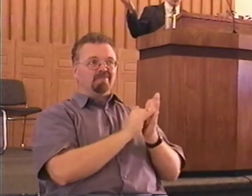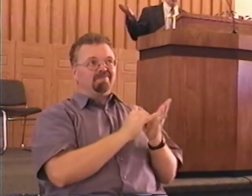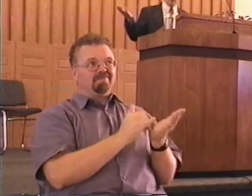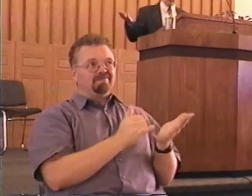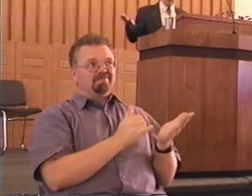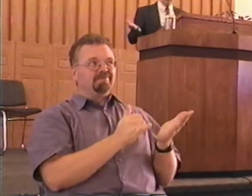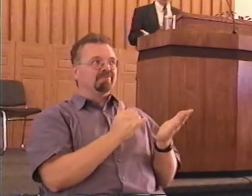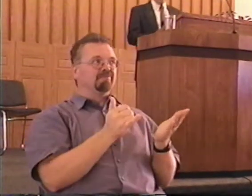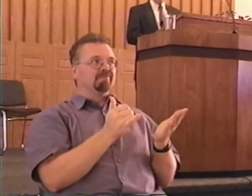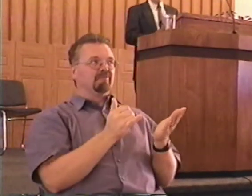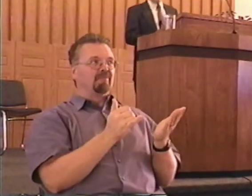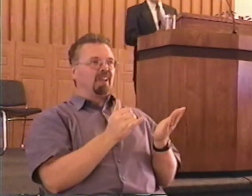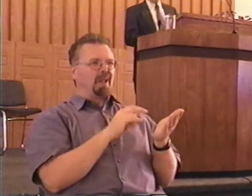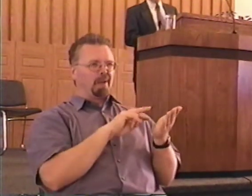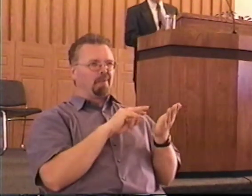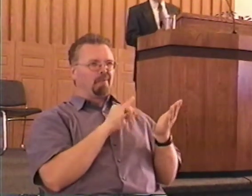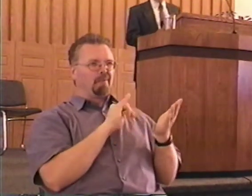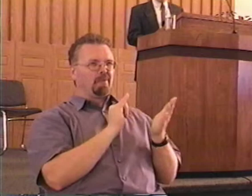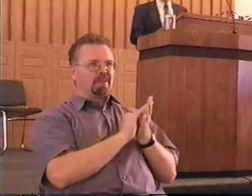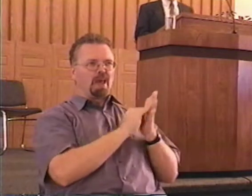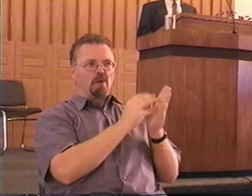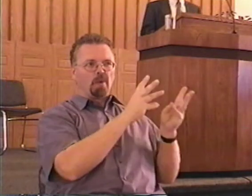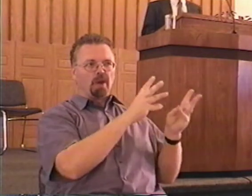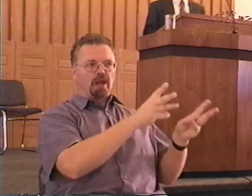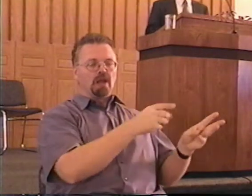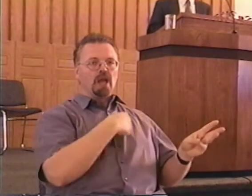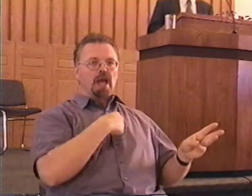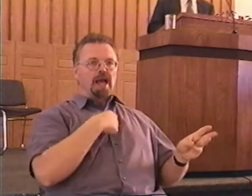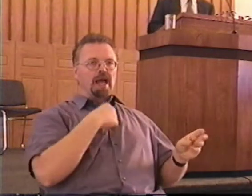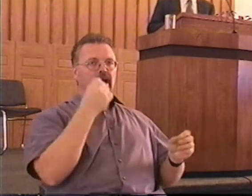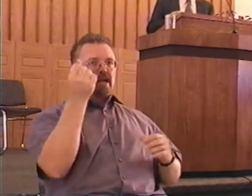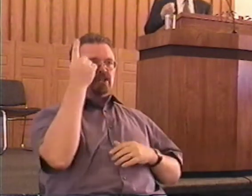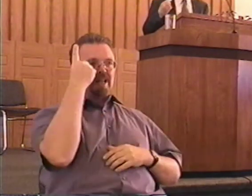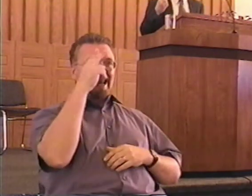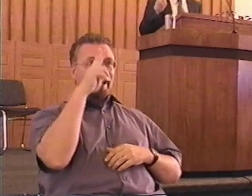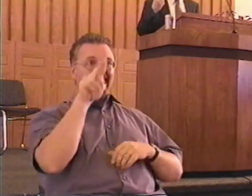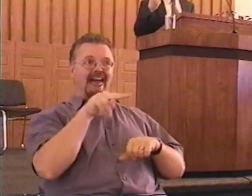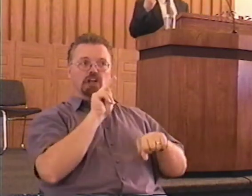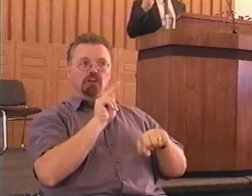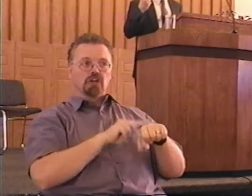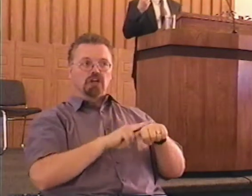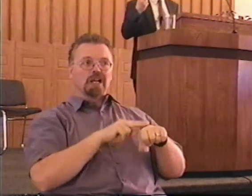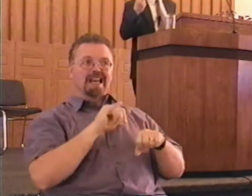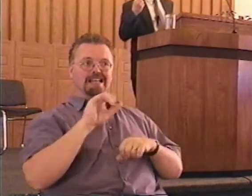understand nationalism because I am an American, but this